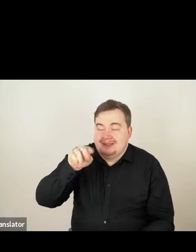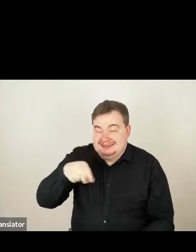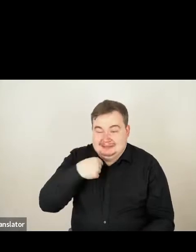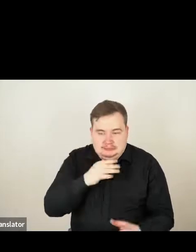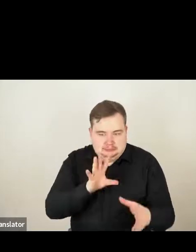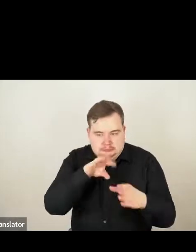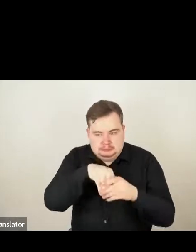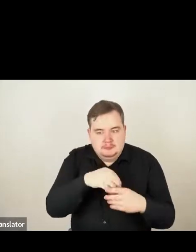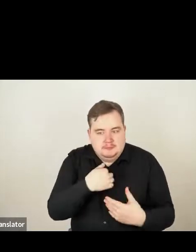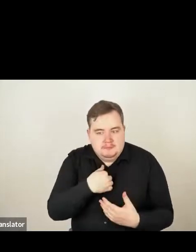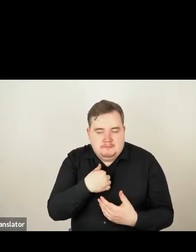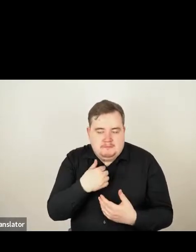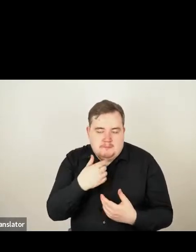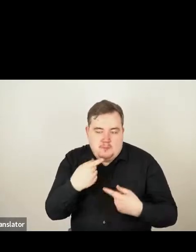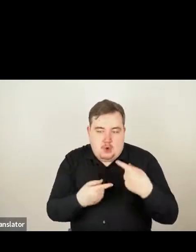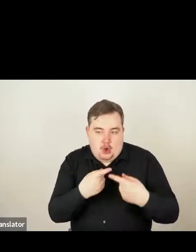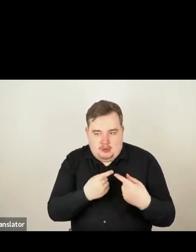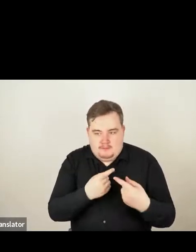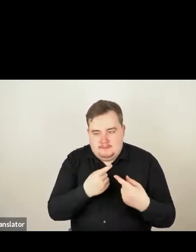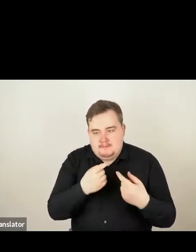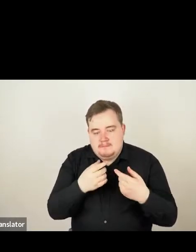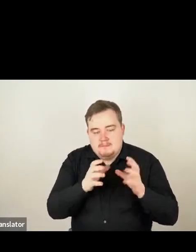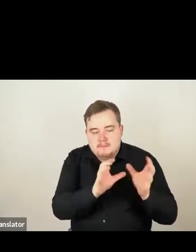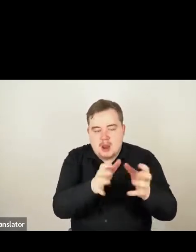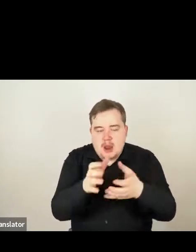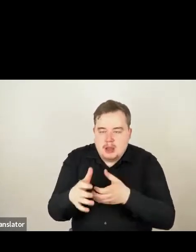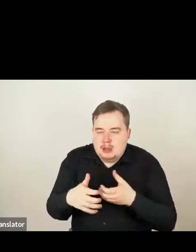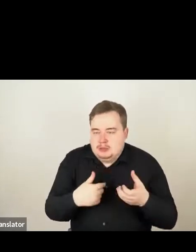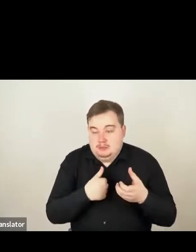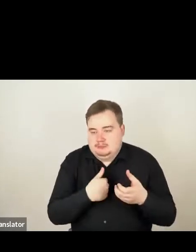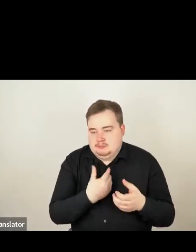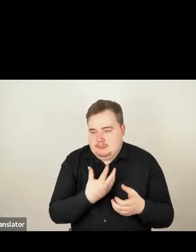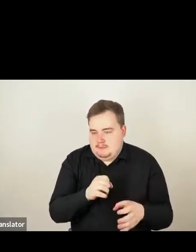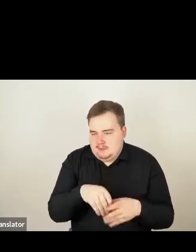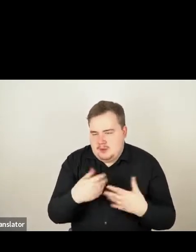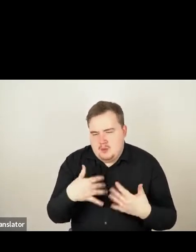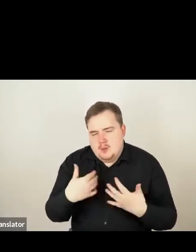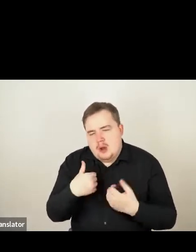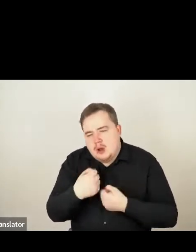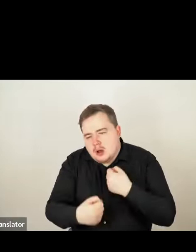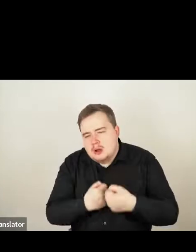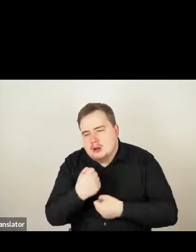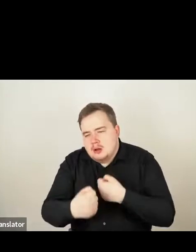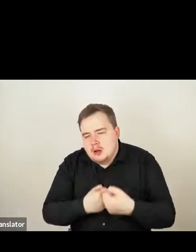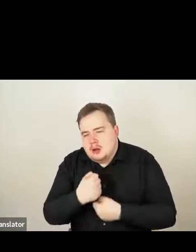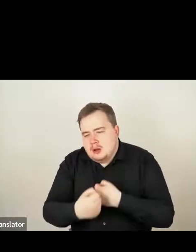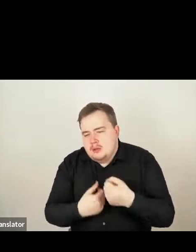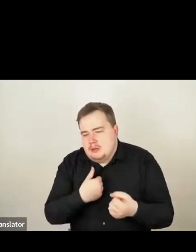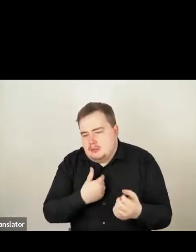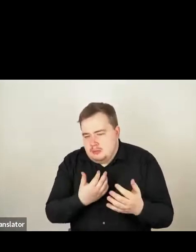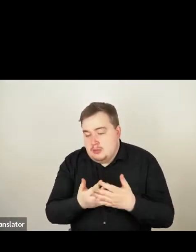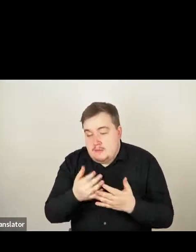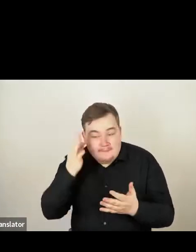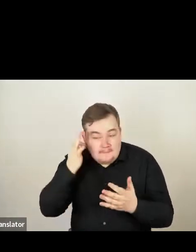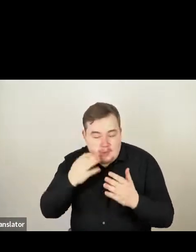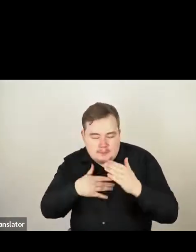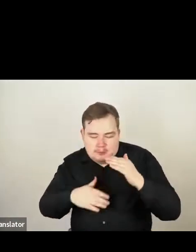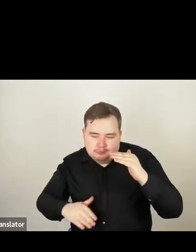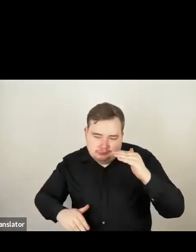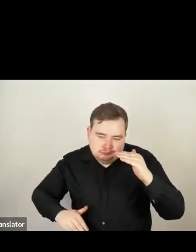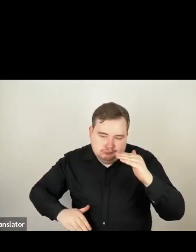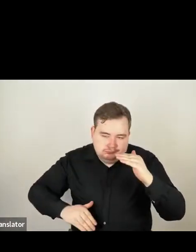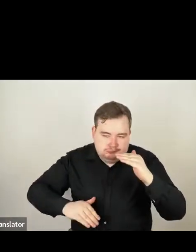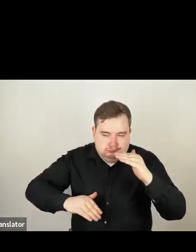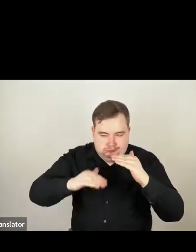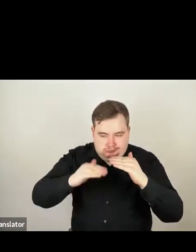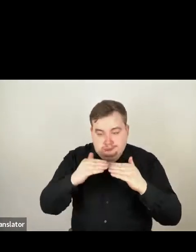it's taken 30 years to get the majority of female MPs from the Labour Party